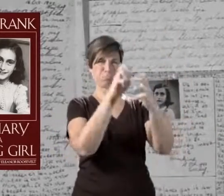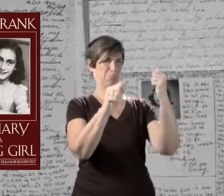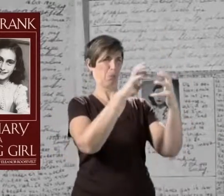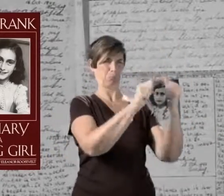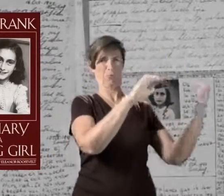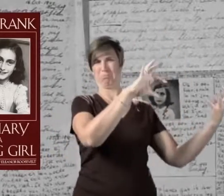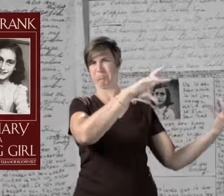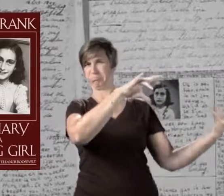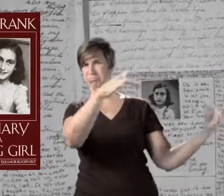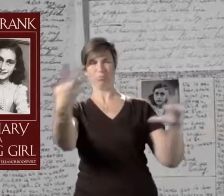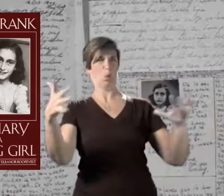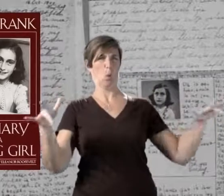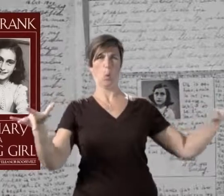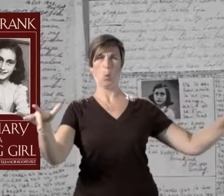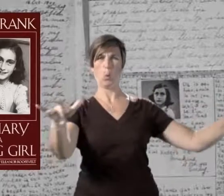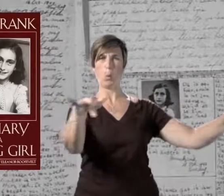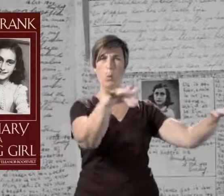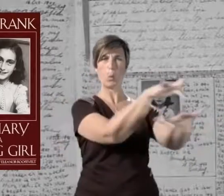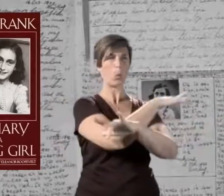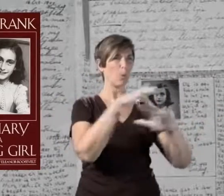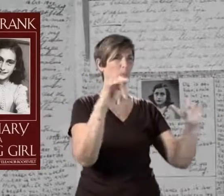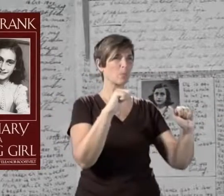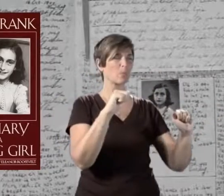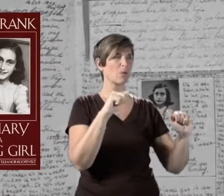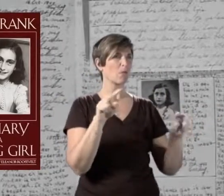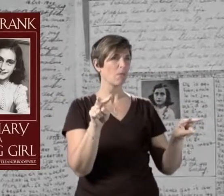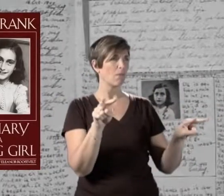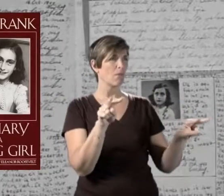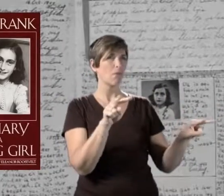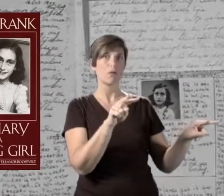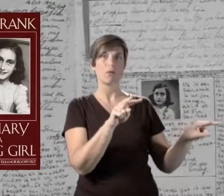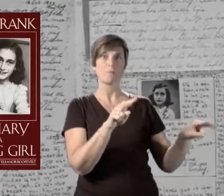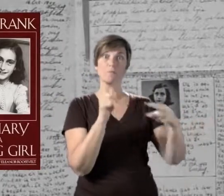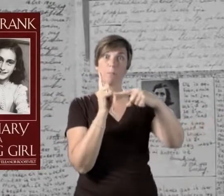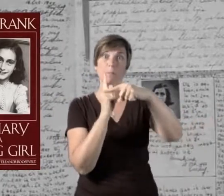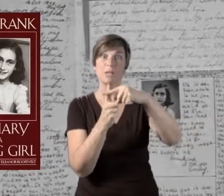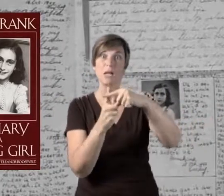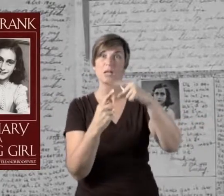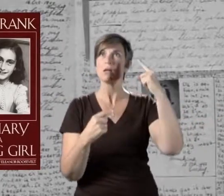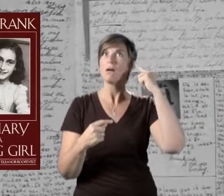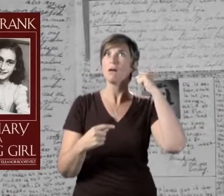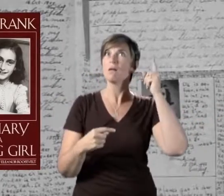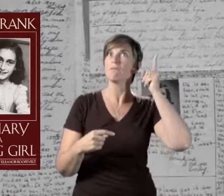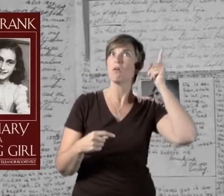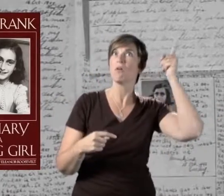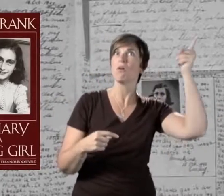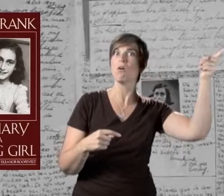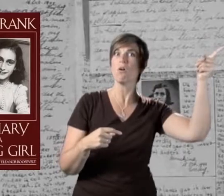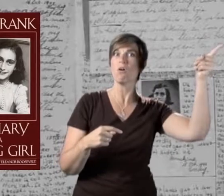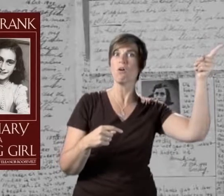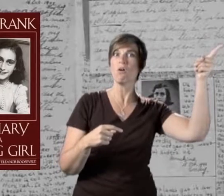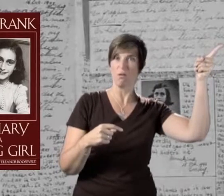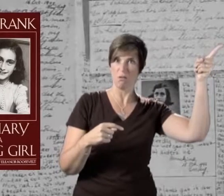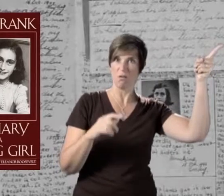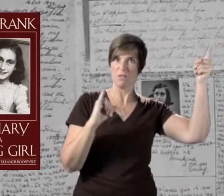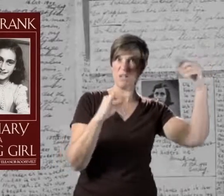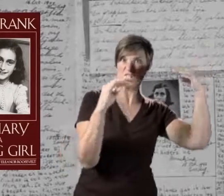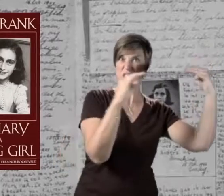I see the world gradually being turned into a wilderness. I hear the ever-approaching thunder, which will destroy us